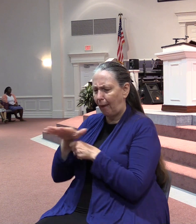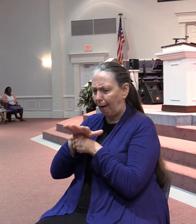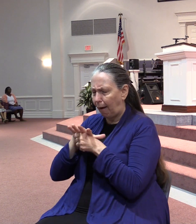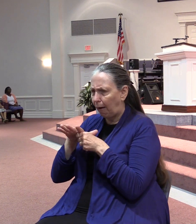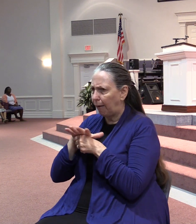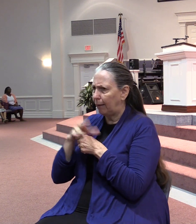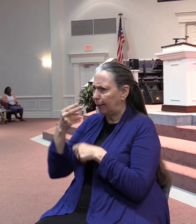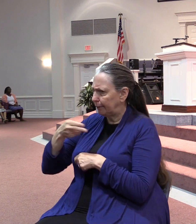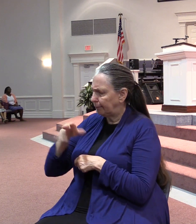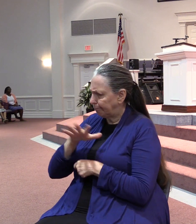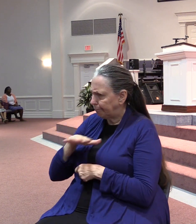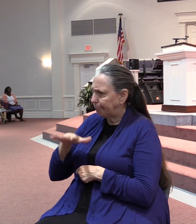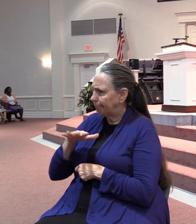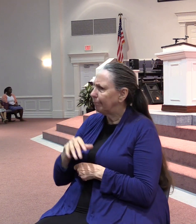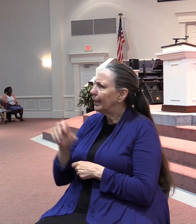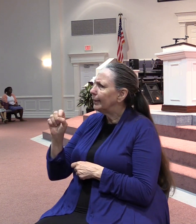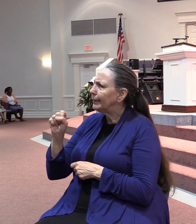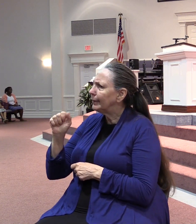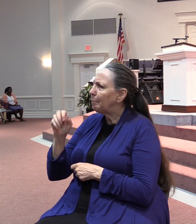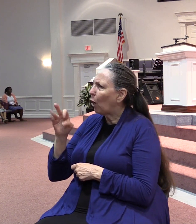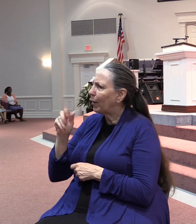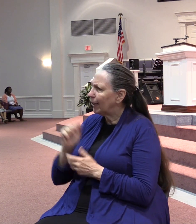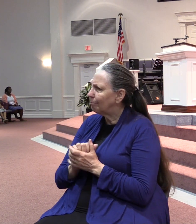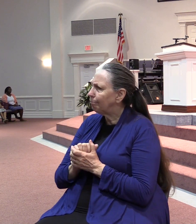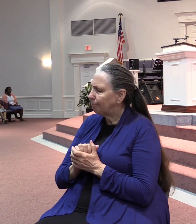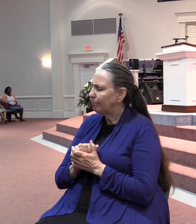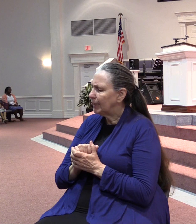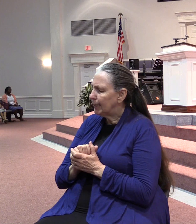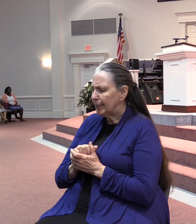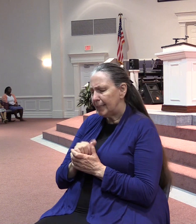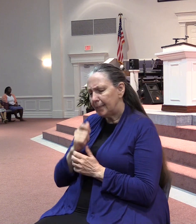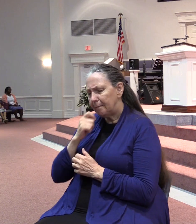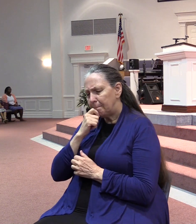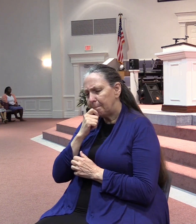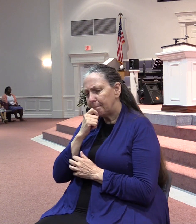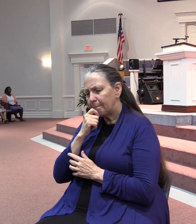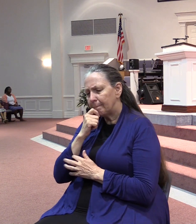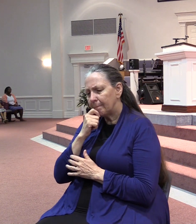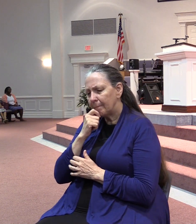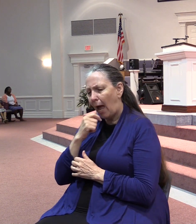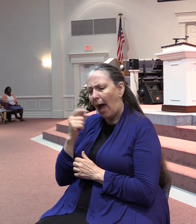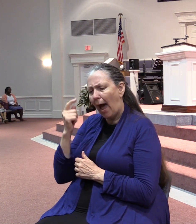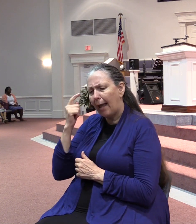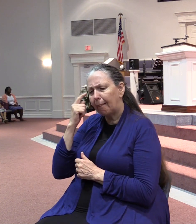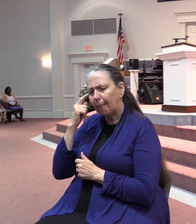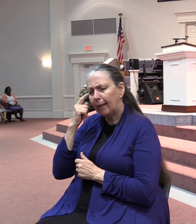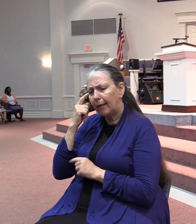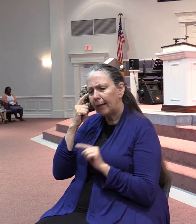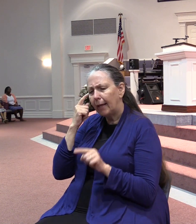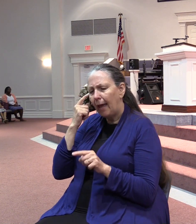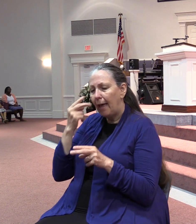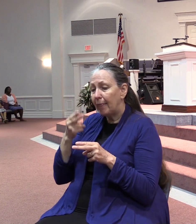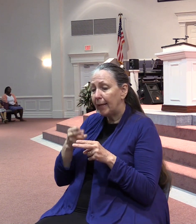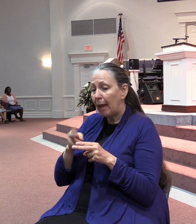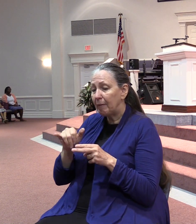the historical background of it, I began to believe that I could easily interchange the name